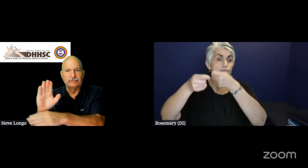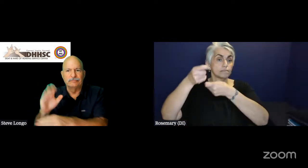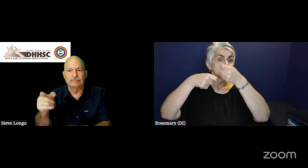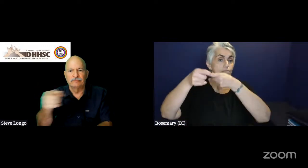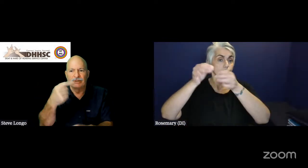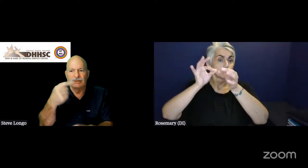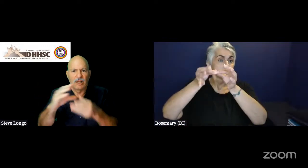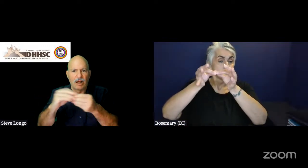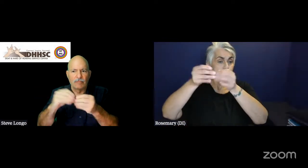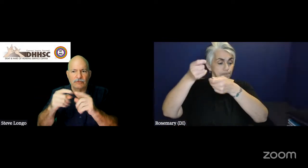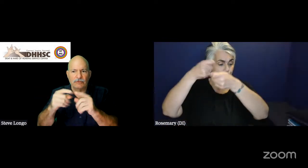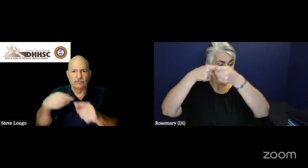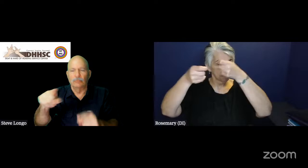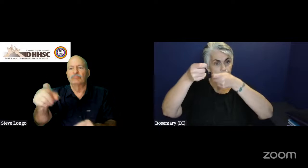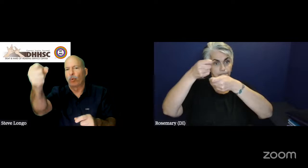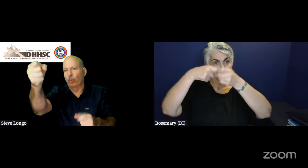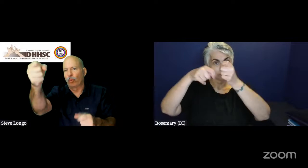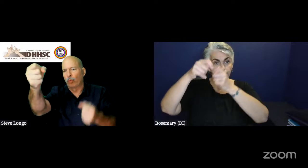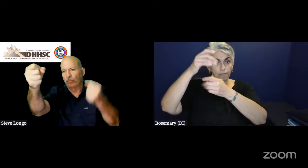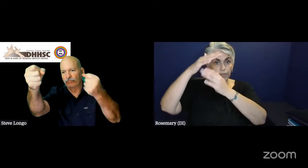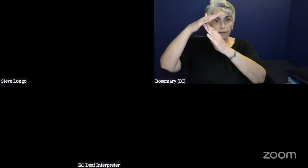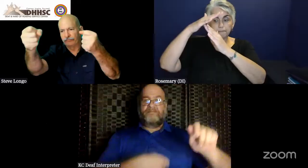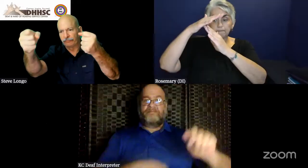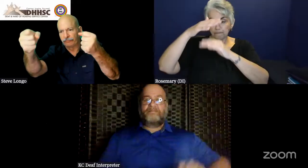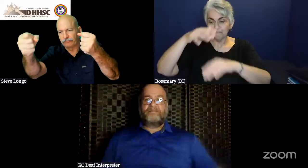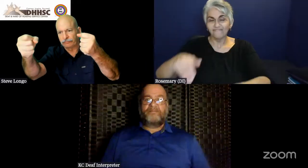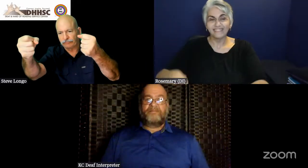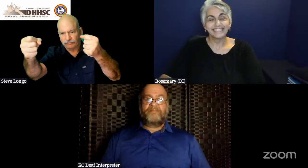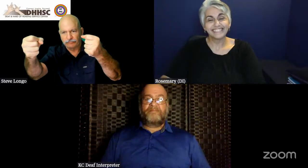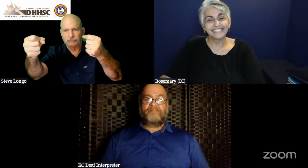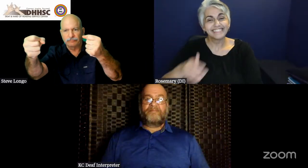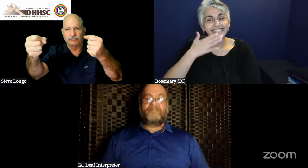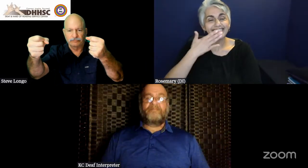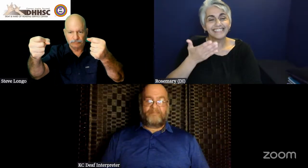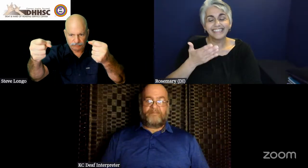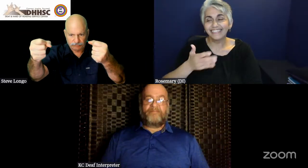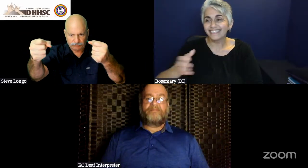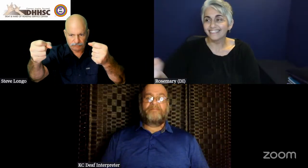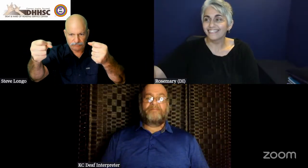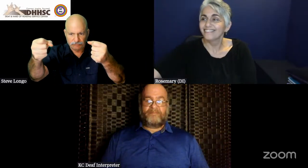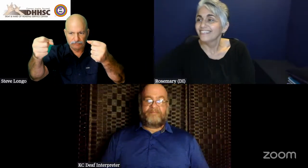And Steve's saying, we're going to move on. Hold on one second.